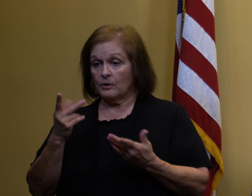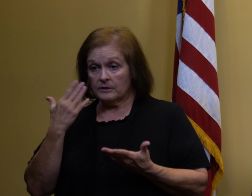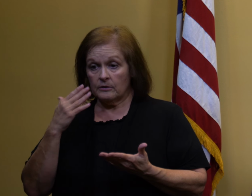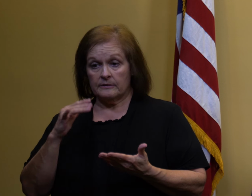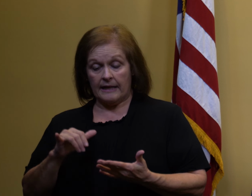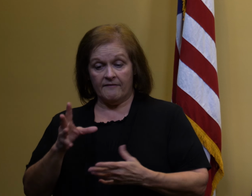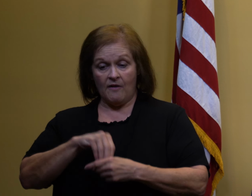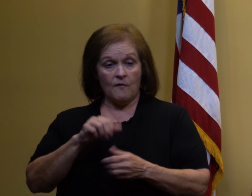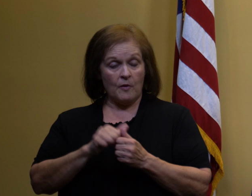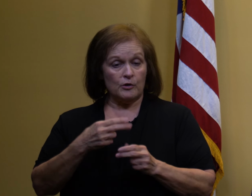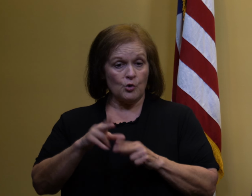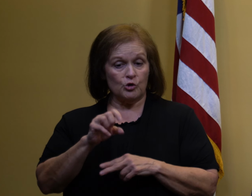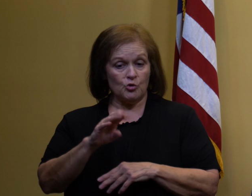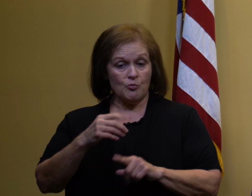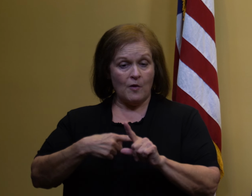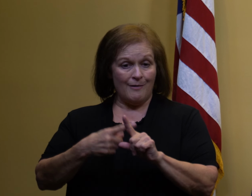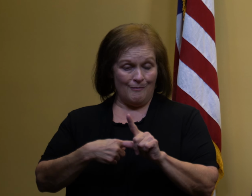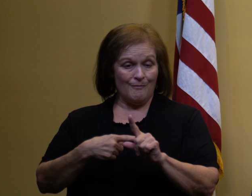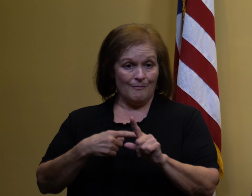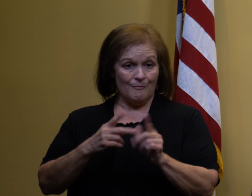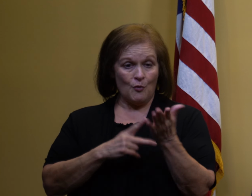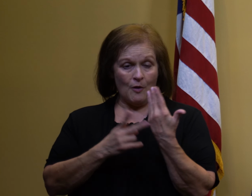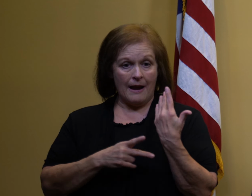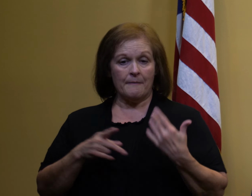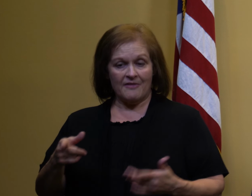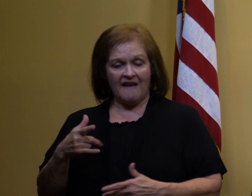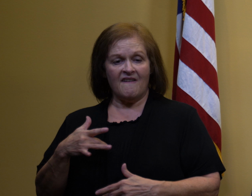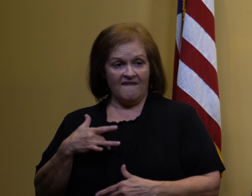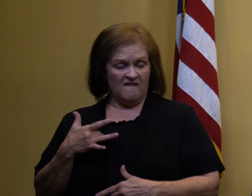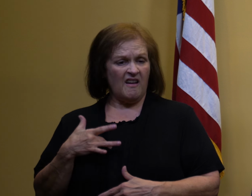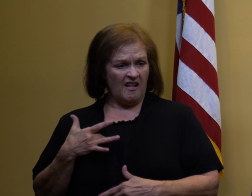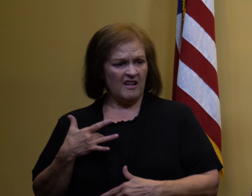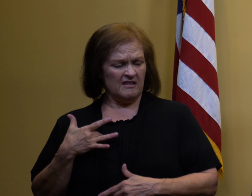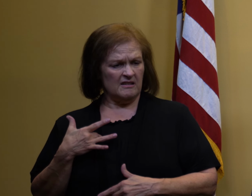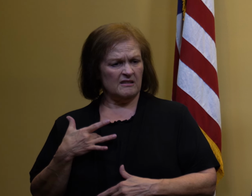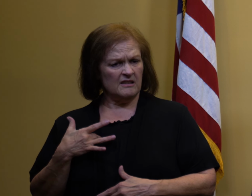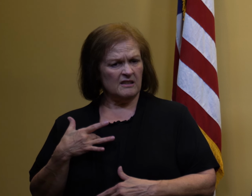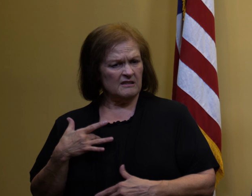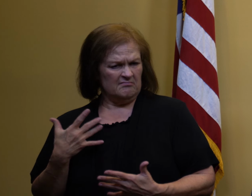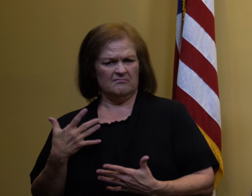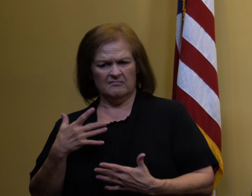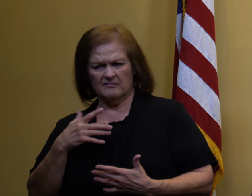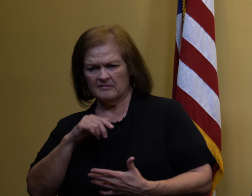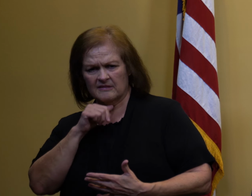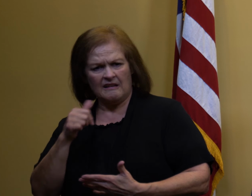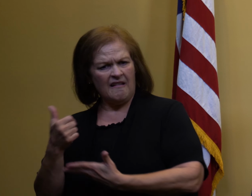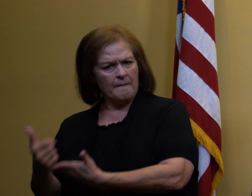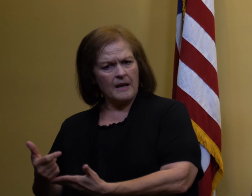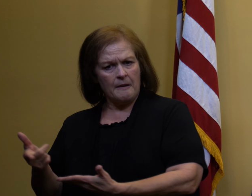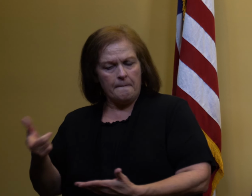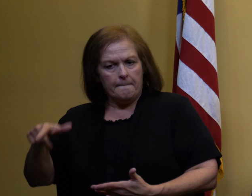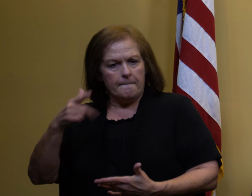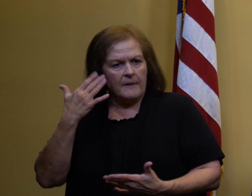rental fabric, they're feeling the brunt of it. But I have to say, the city is too, because this is lost